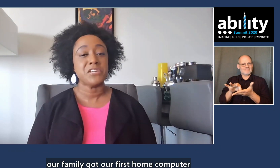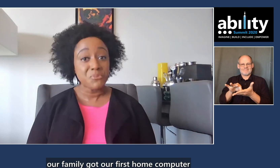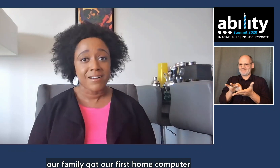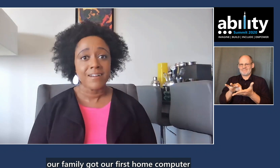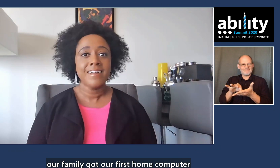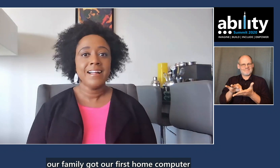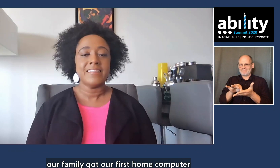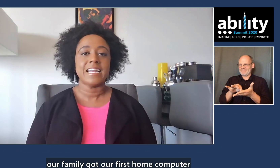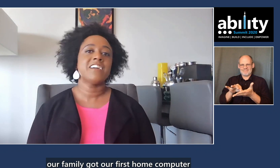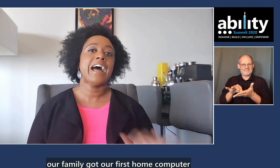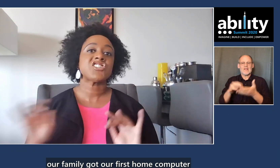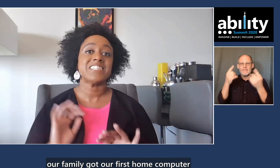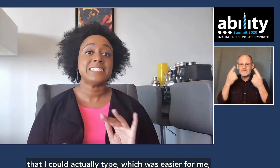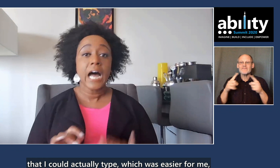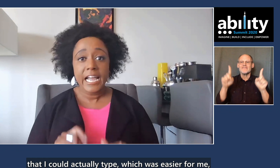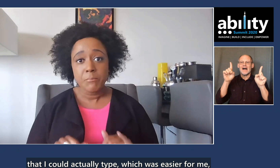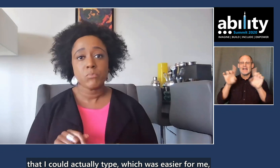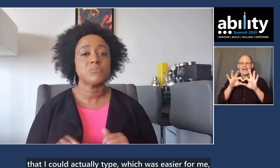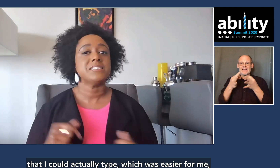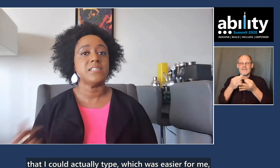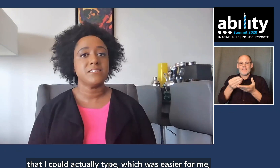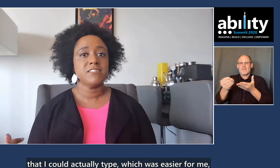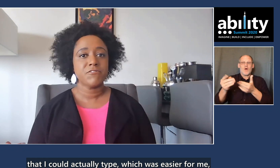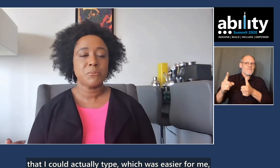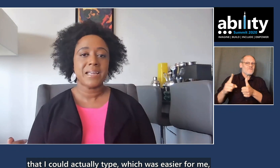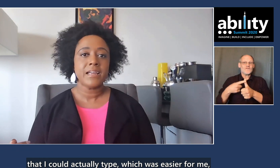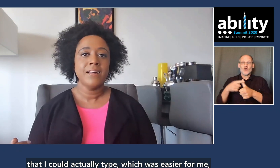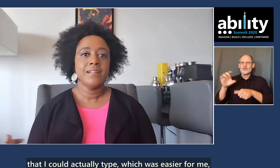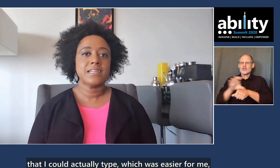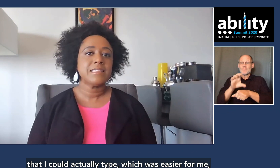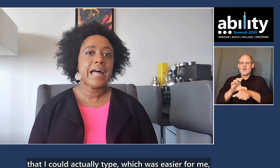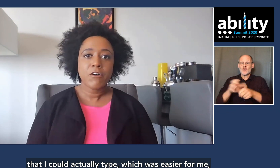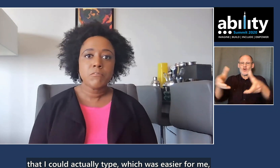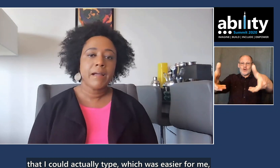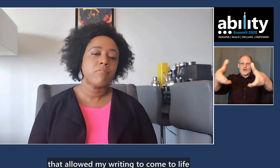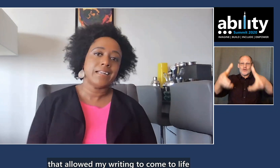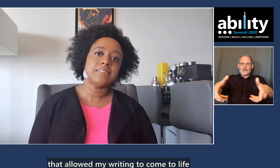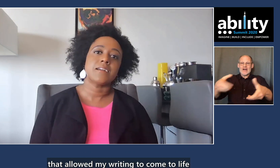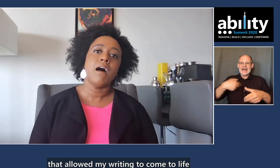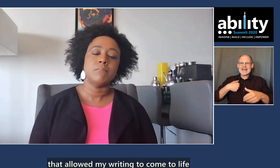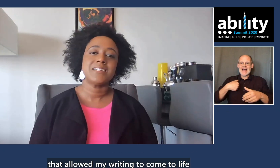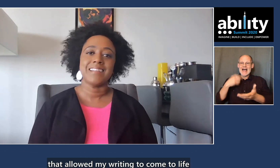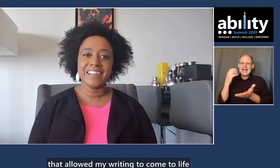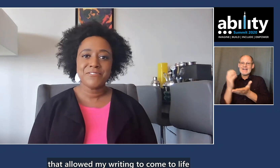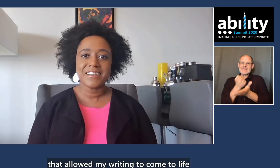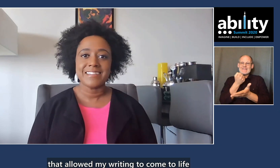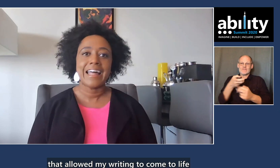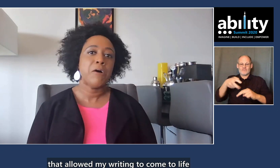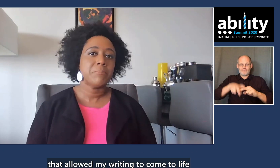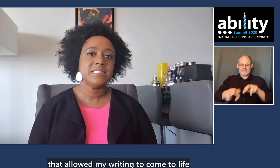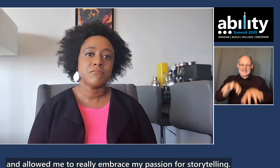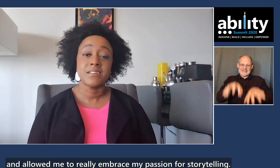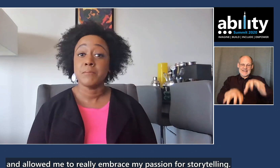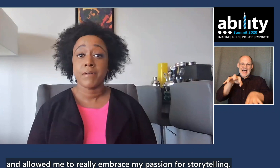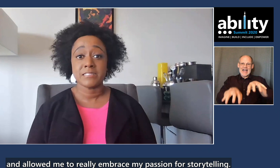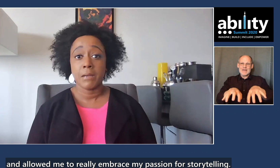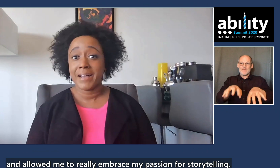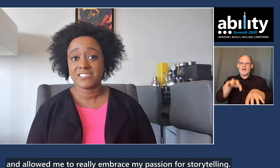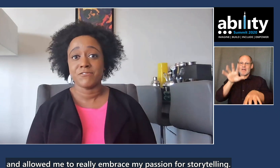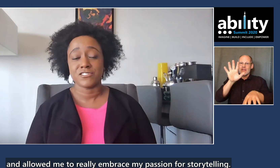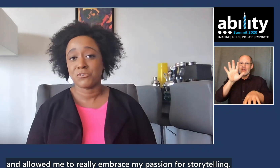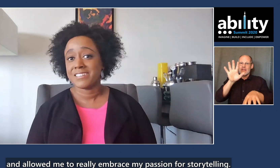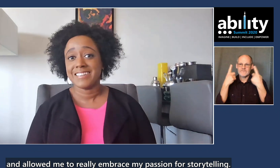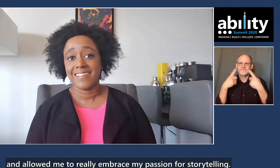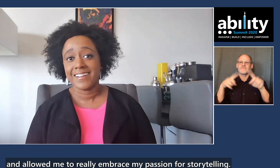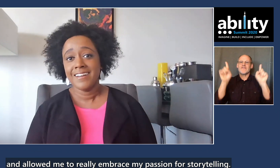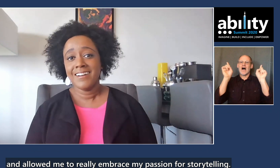home computer that I could actually type, which was easier for me, that allowed my writing to come to life and allow me to really embrace my